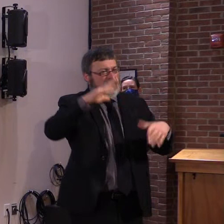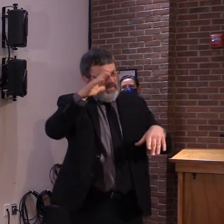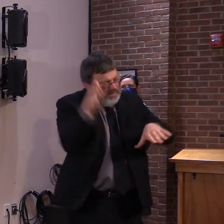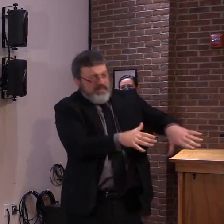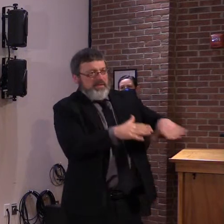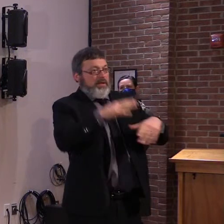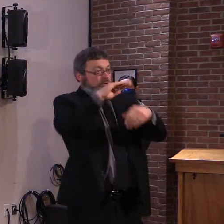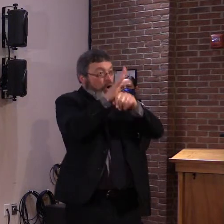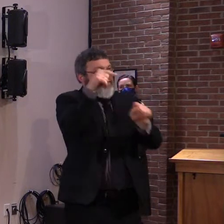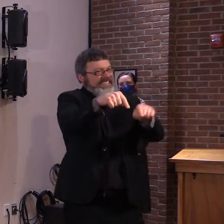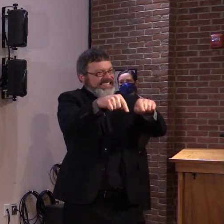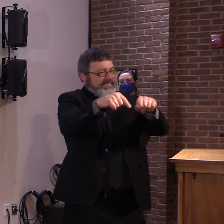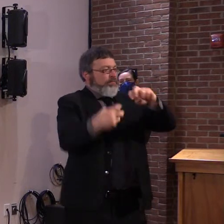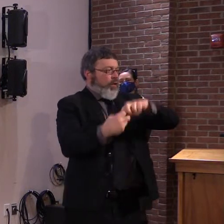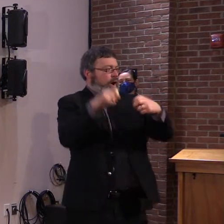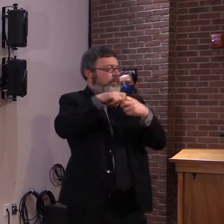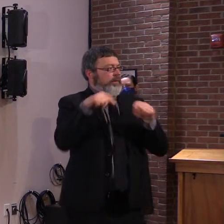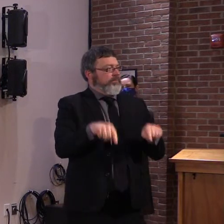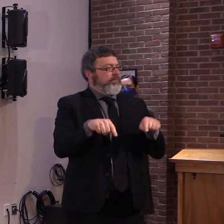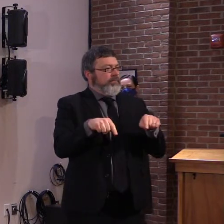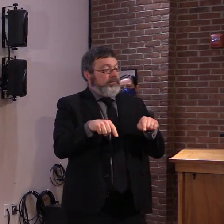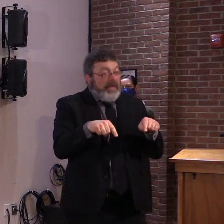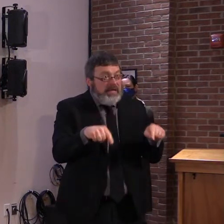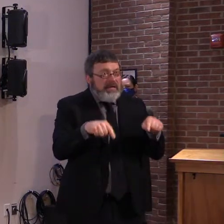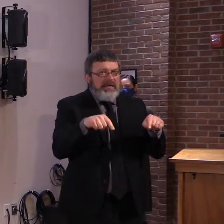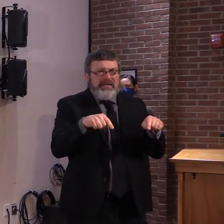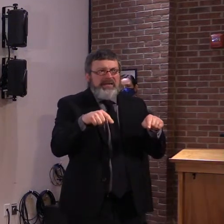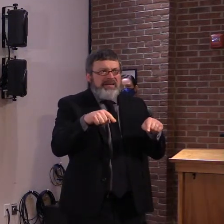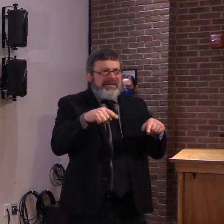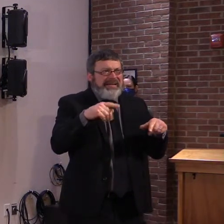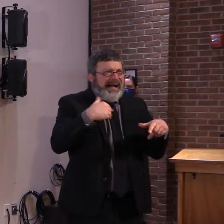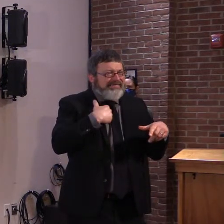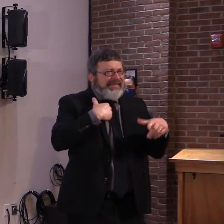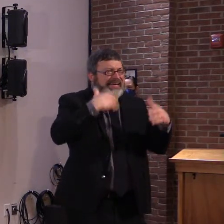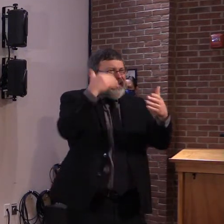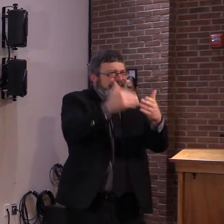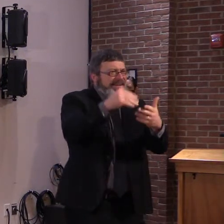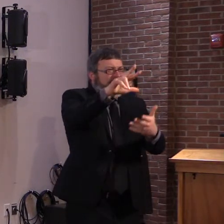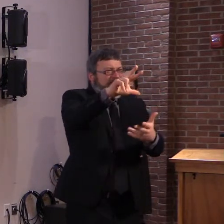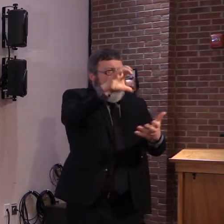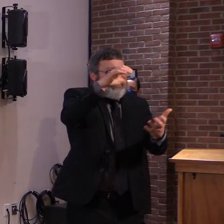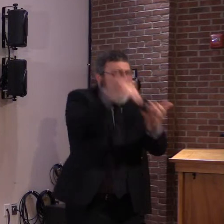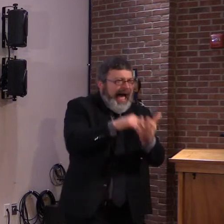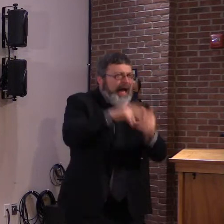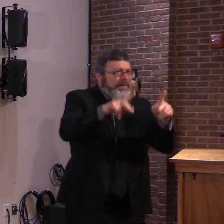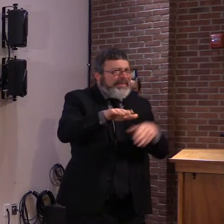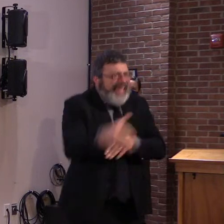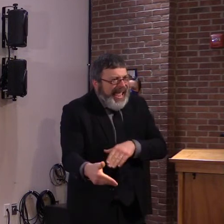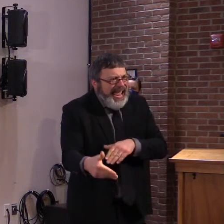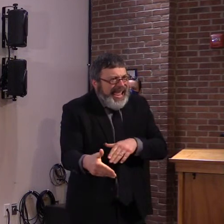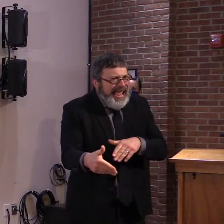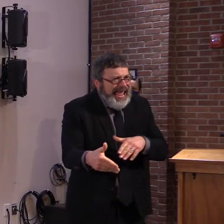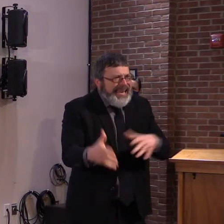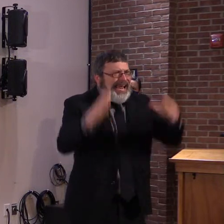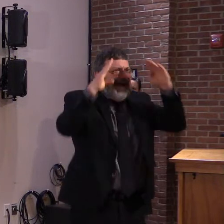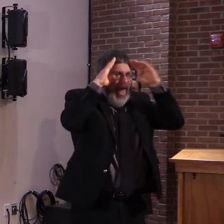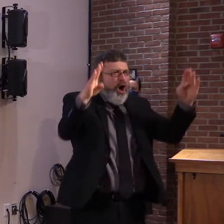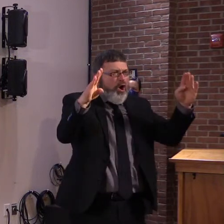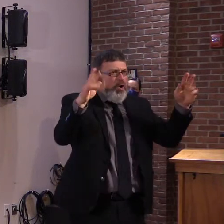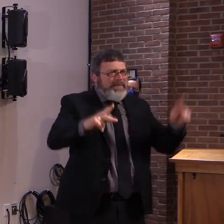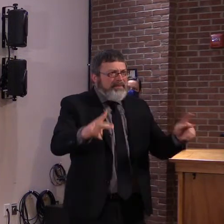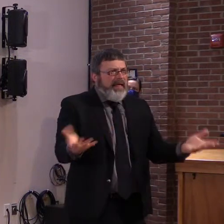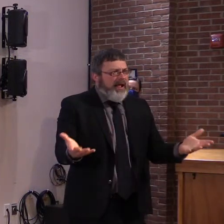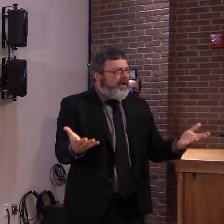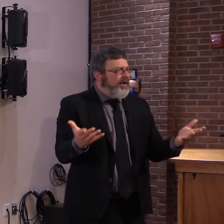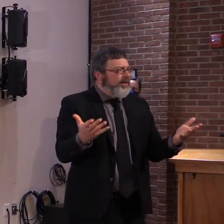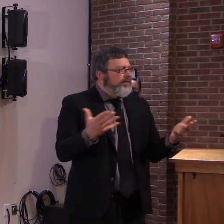this is disturbing that we take our focus away from what really is the problem here. So